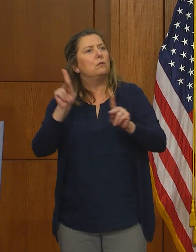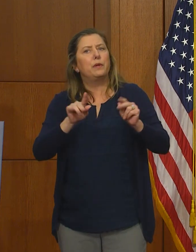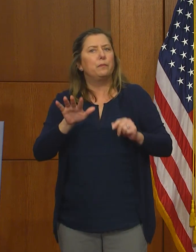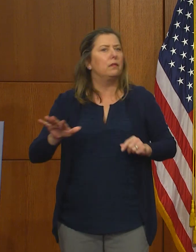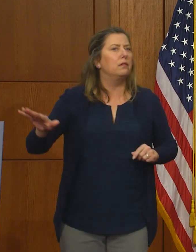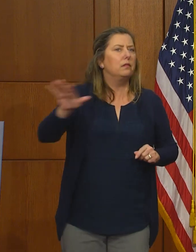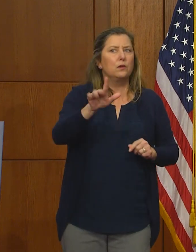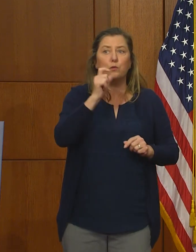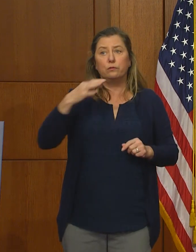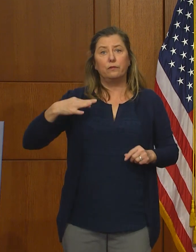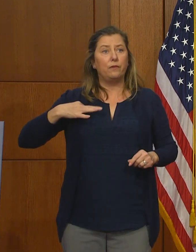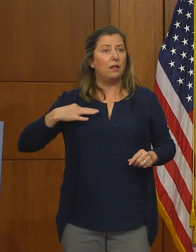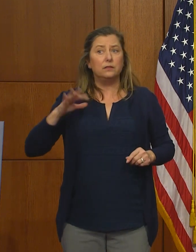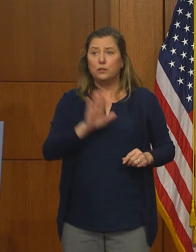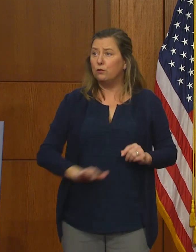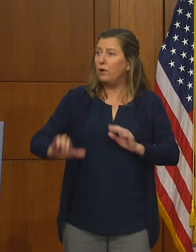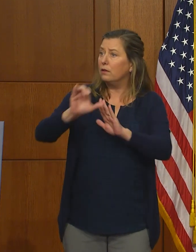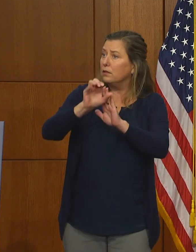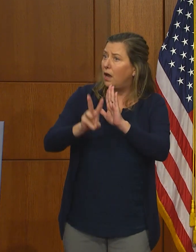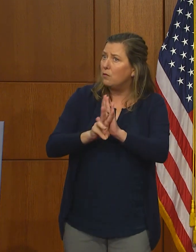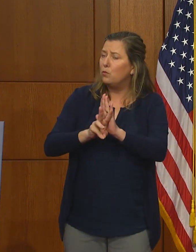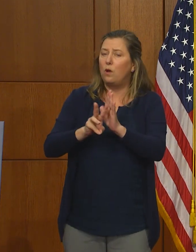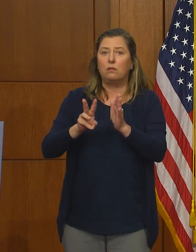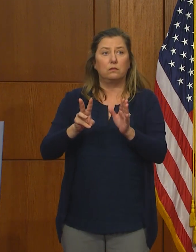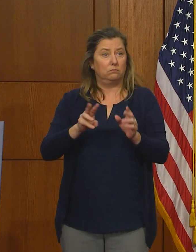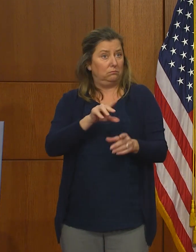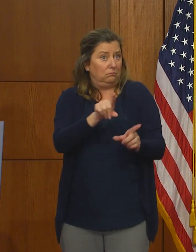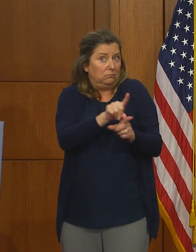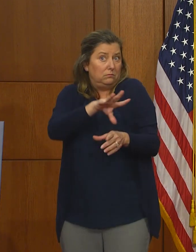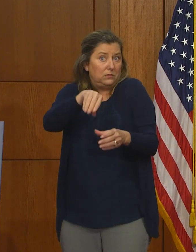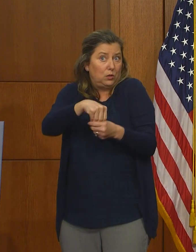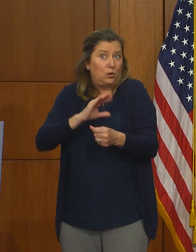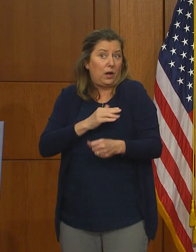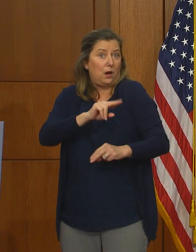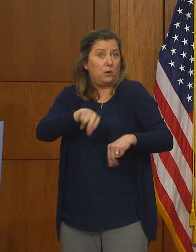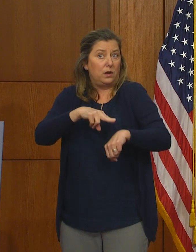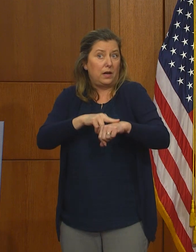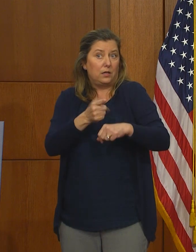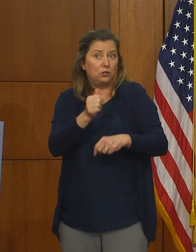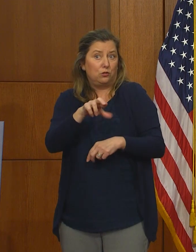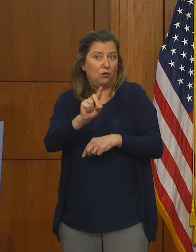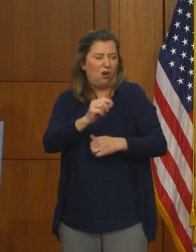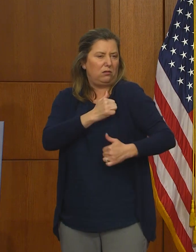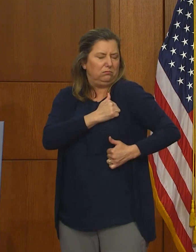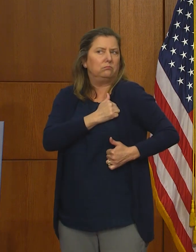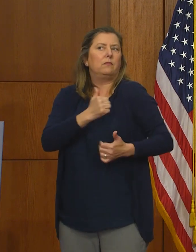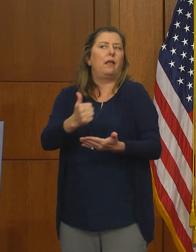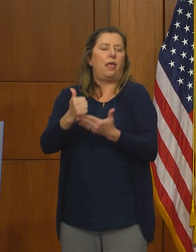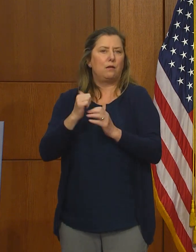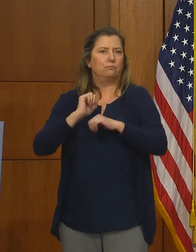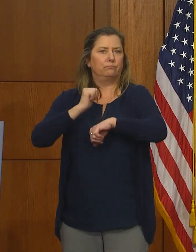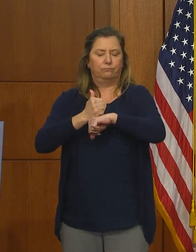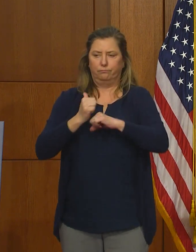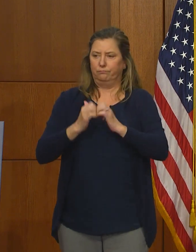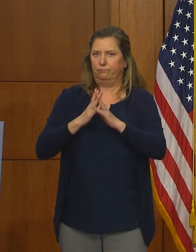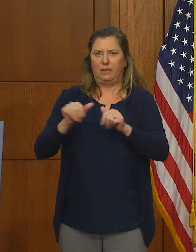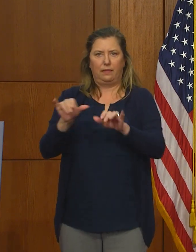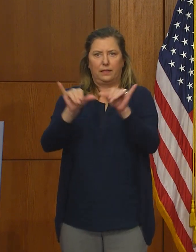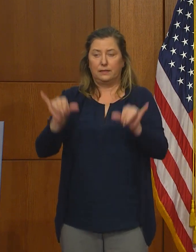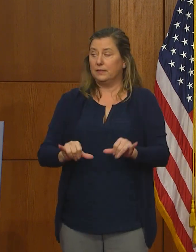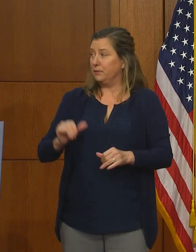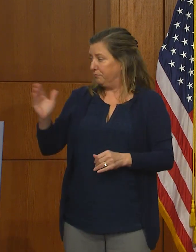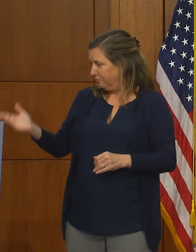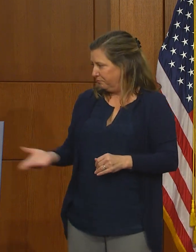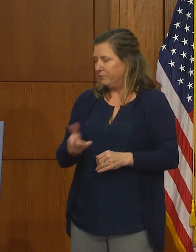are volunteering around the Commonwealth, to include our National Guard that have really helped us ramp up this system. So, Dr. Remley,